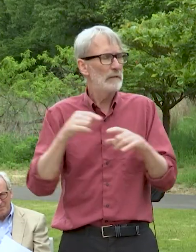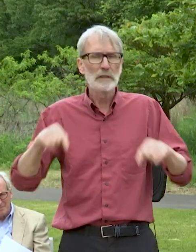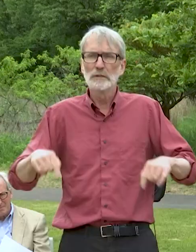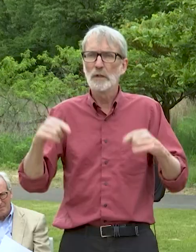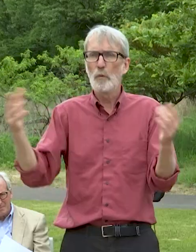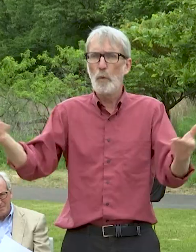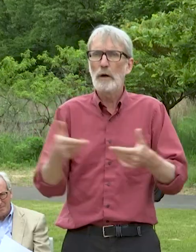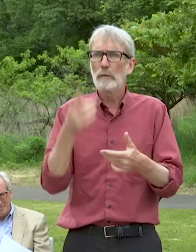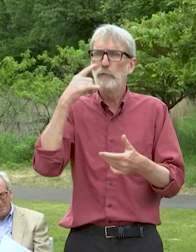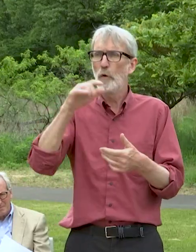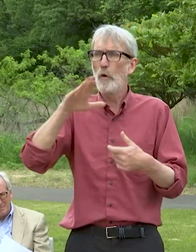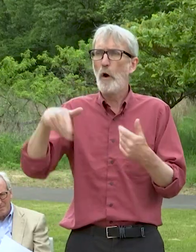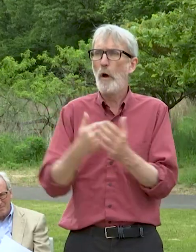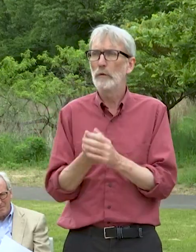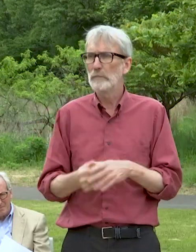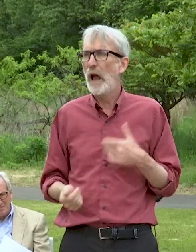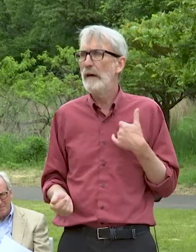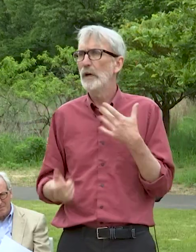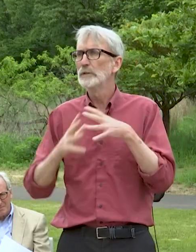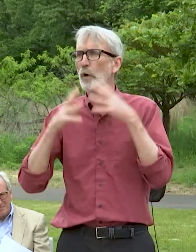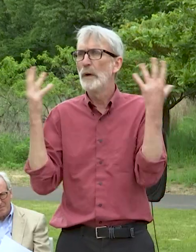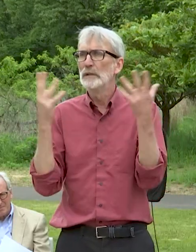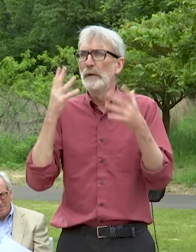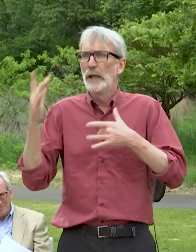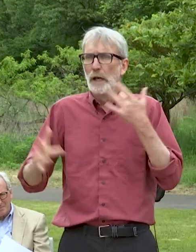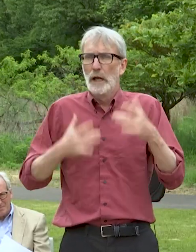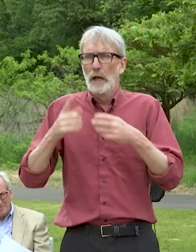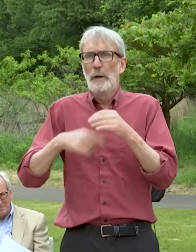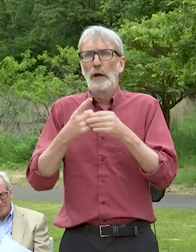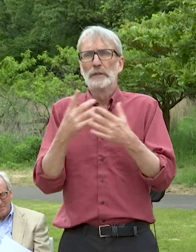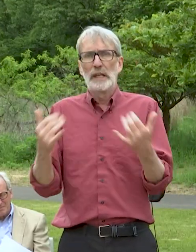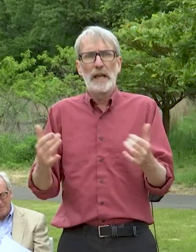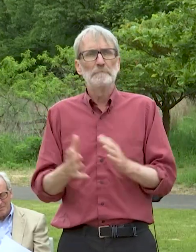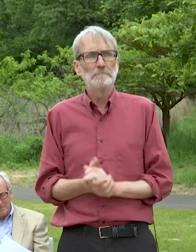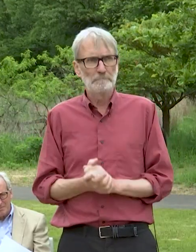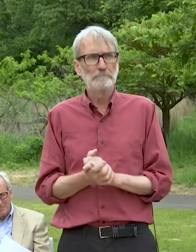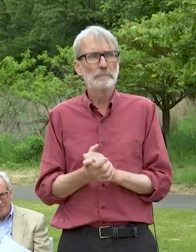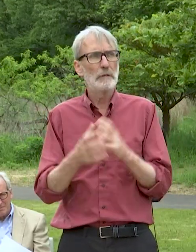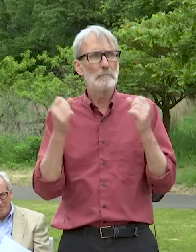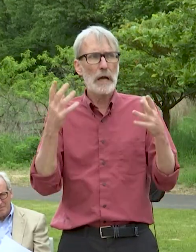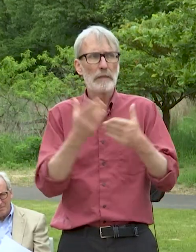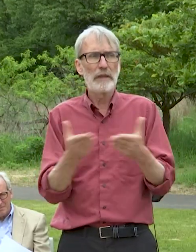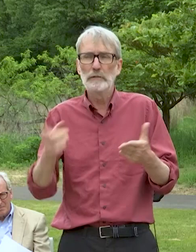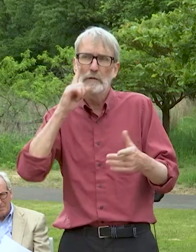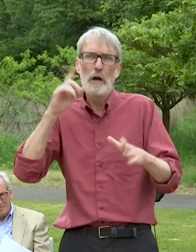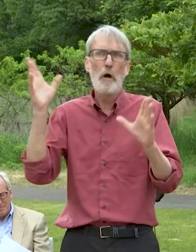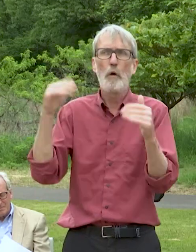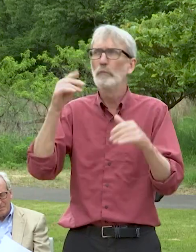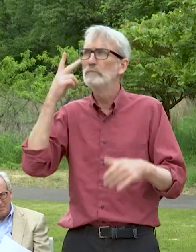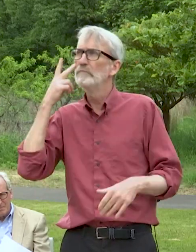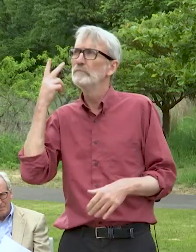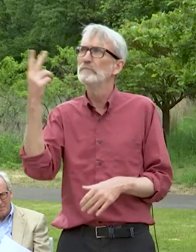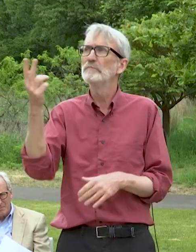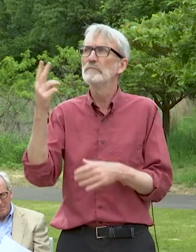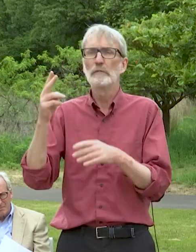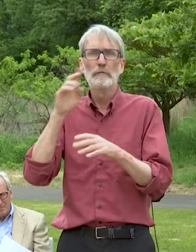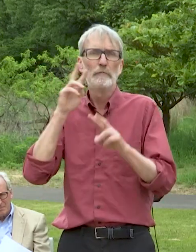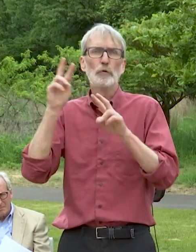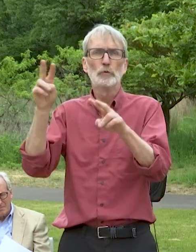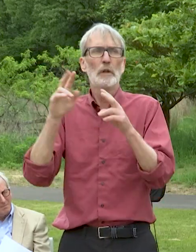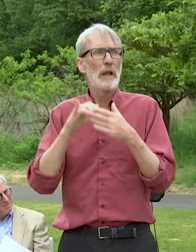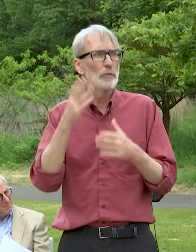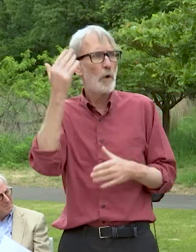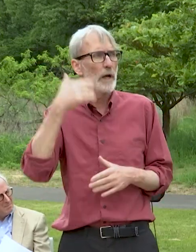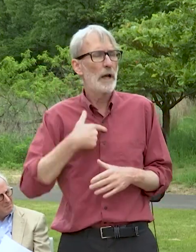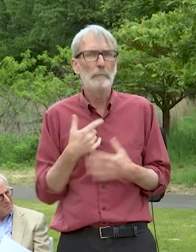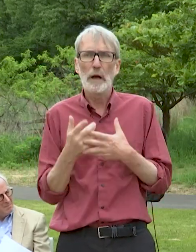for all. There's so much to be excited about today, and so much to be hopeful for as we look to the future. That's why I'm